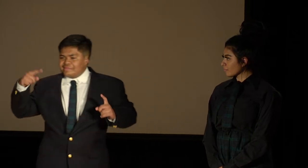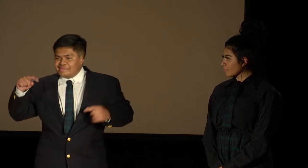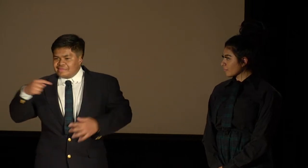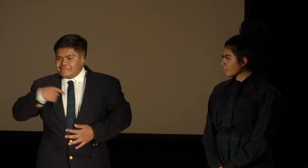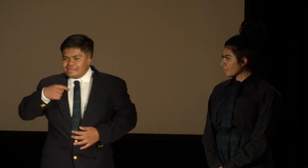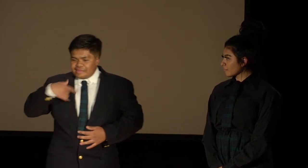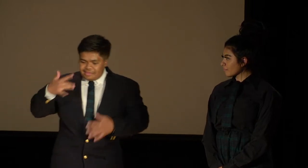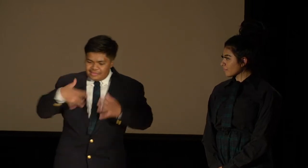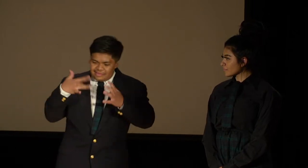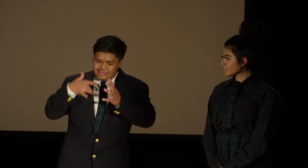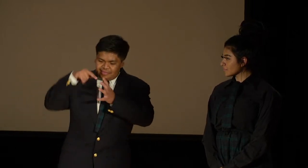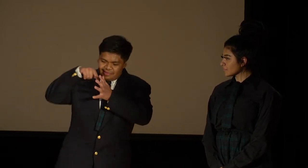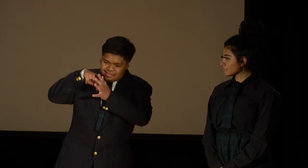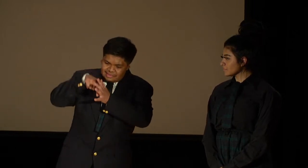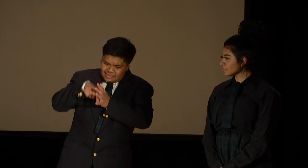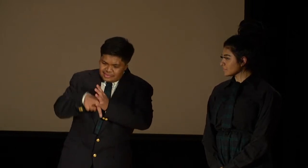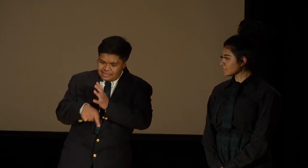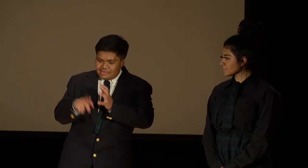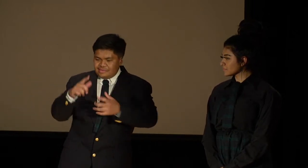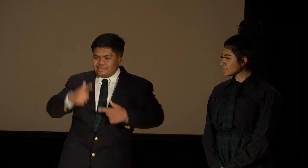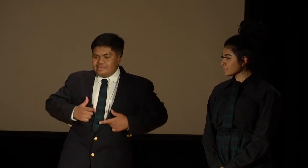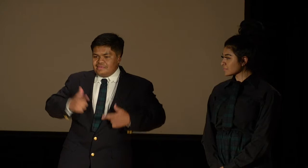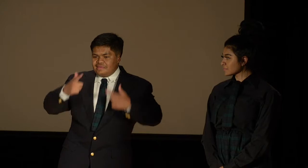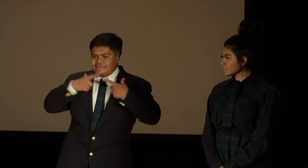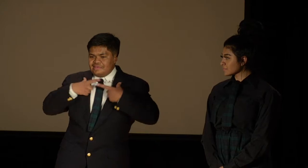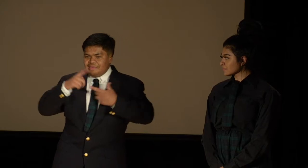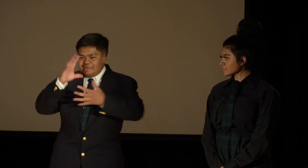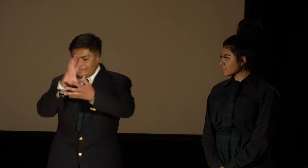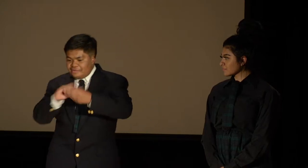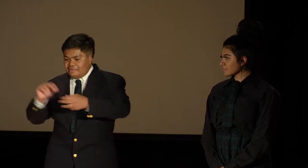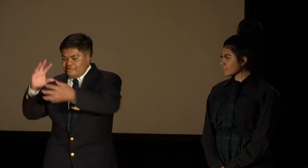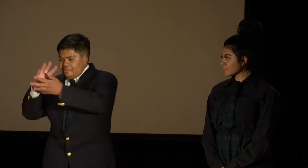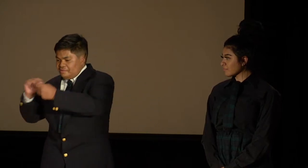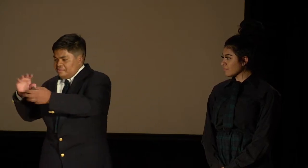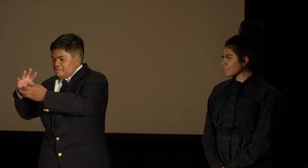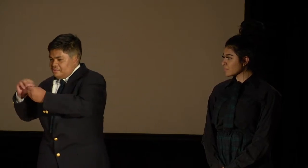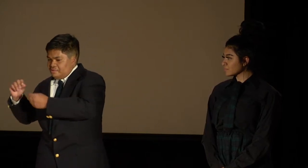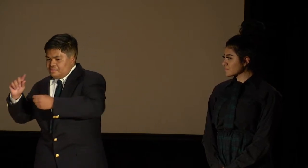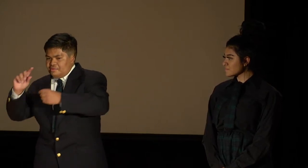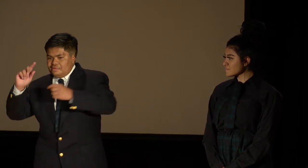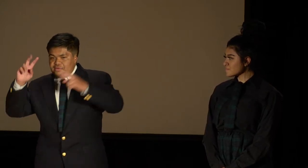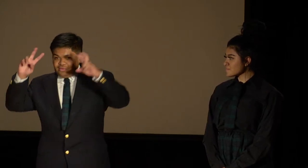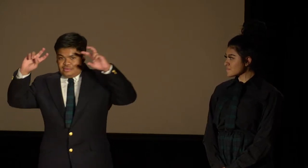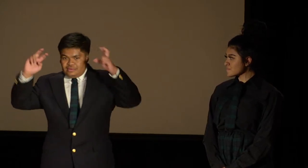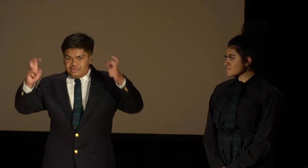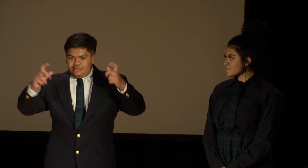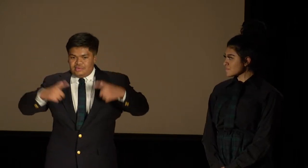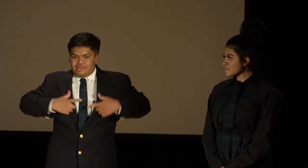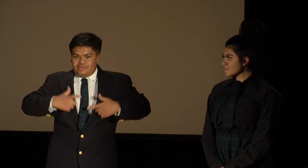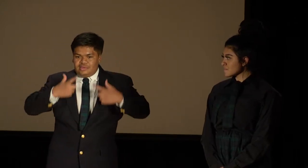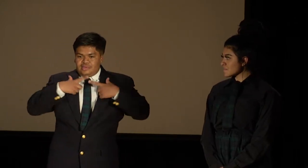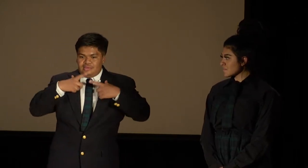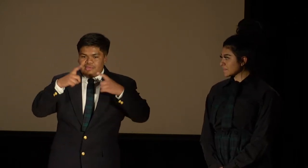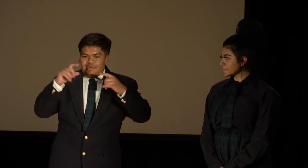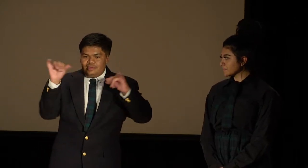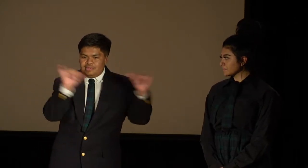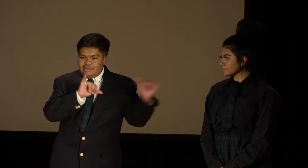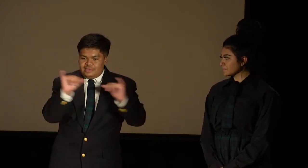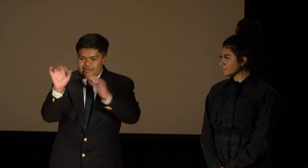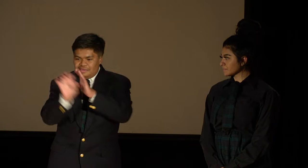finally have something profound to say about life. Life is